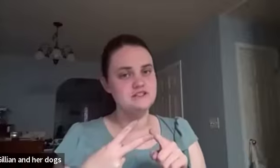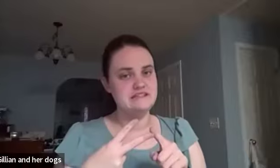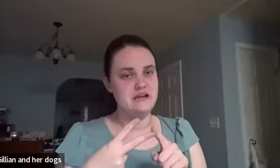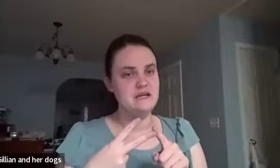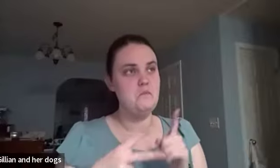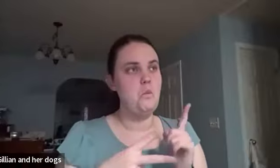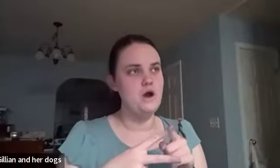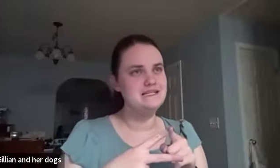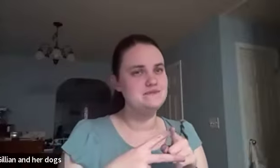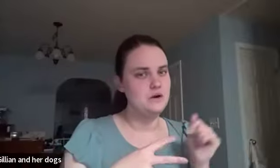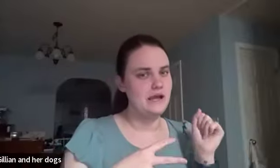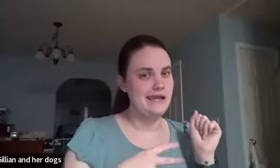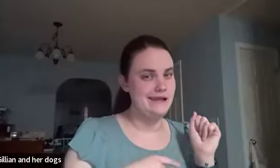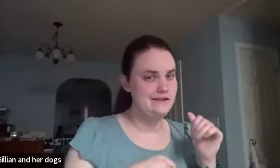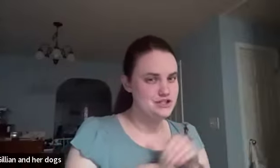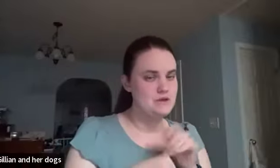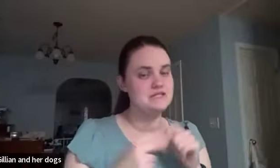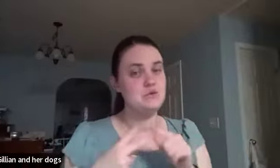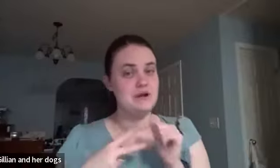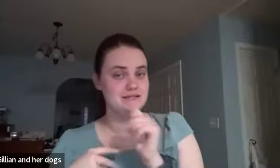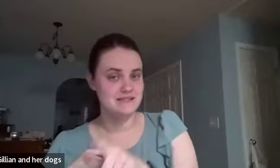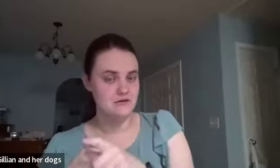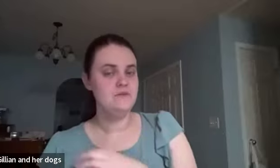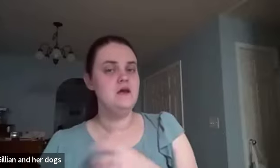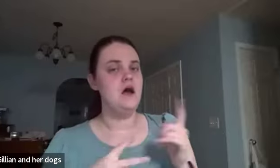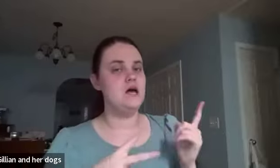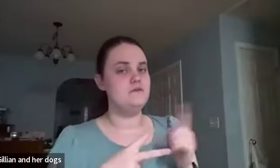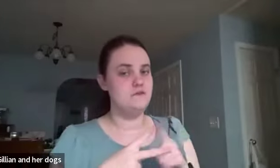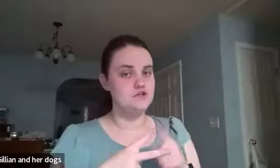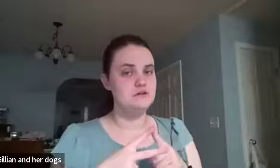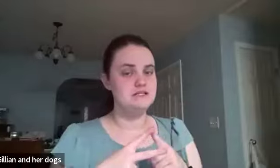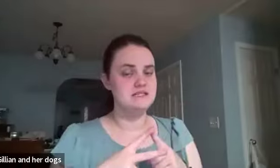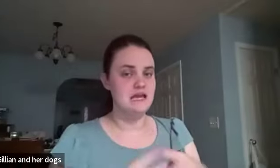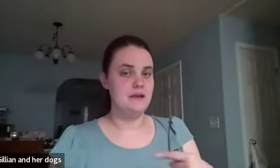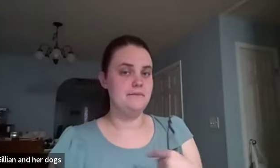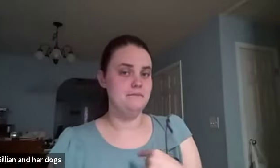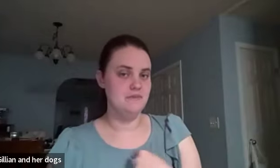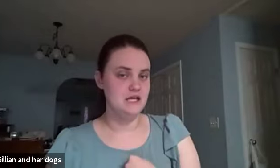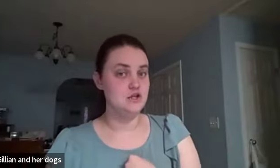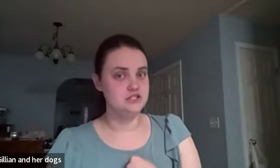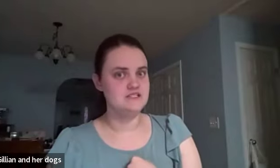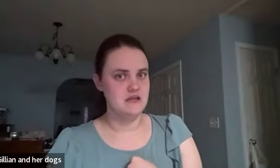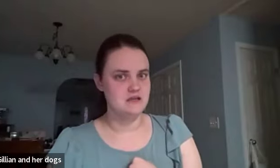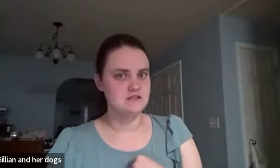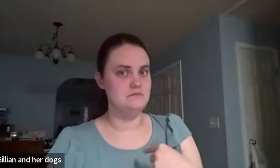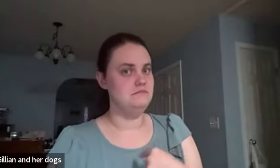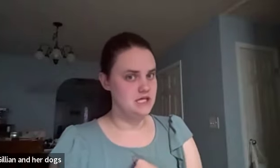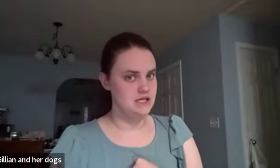can design it. One is more English, one is more ASL. The first one is saying me allergic to cats. So